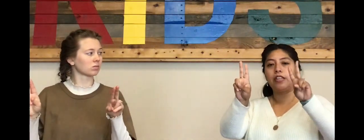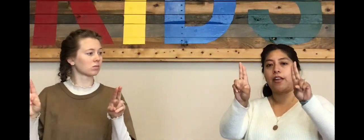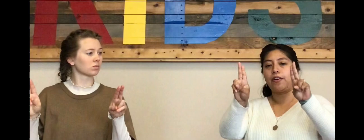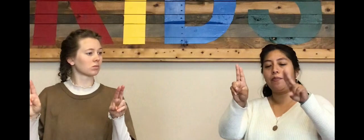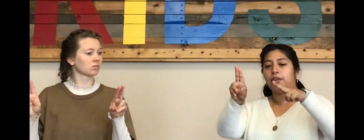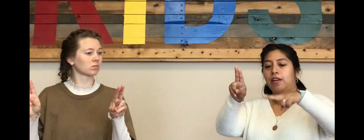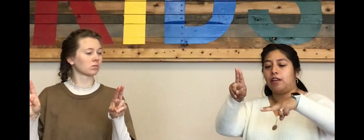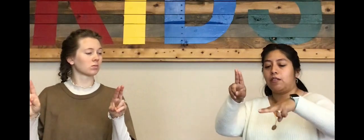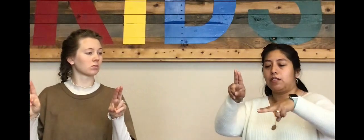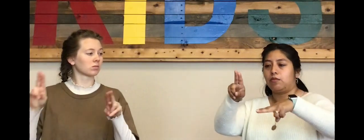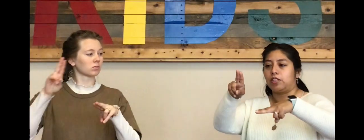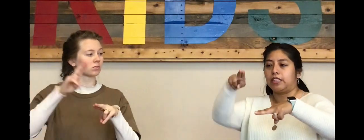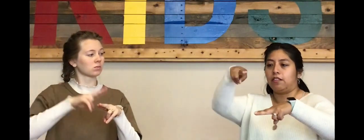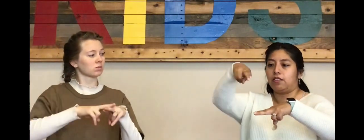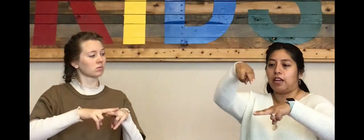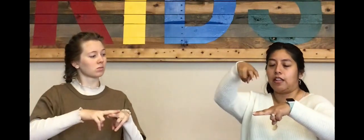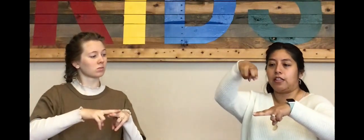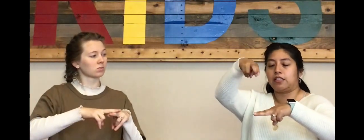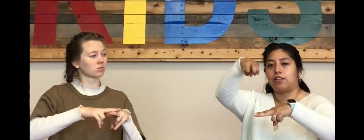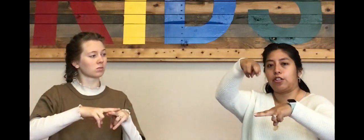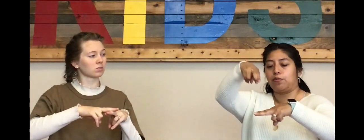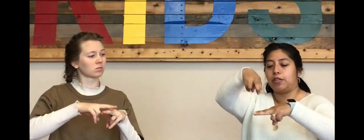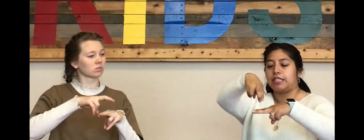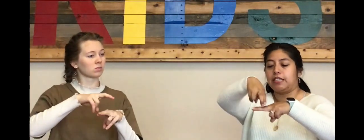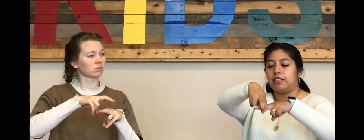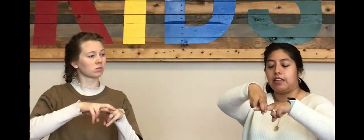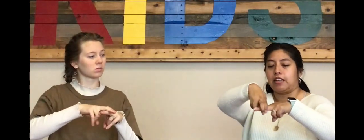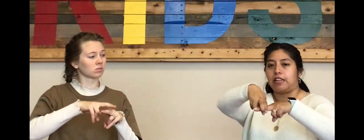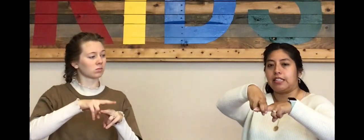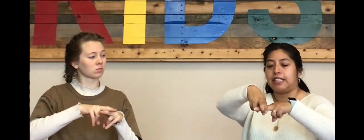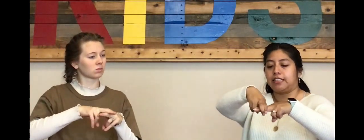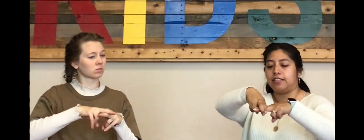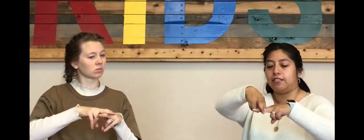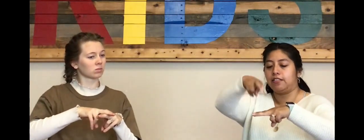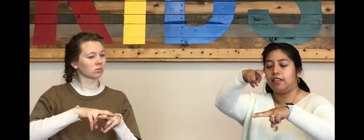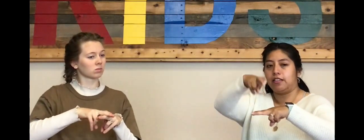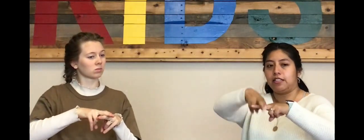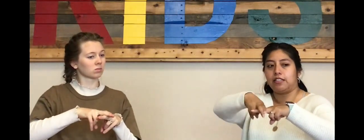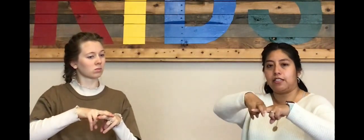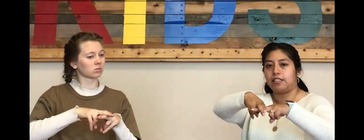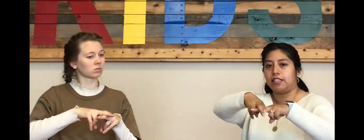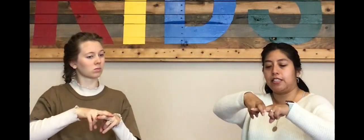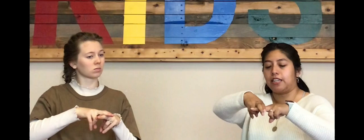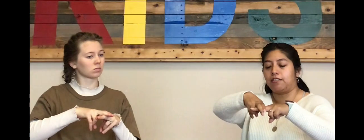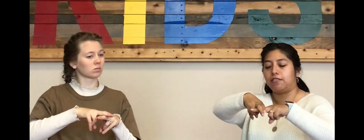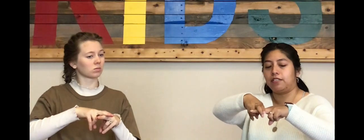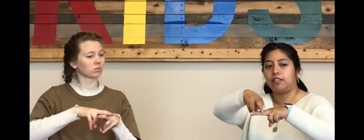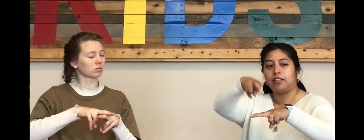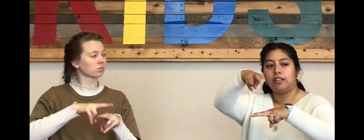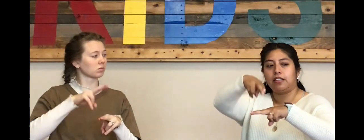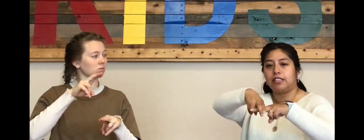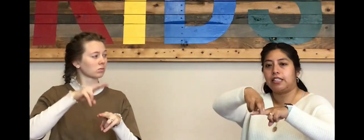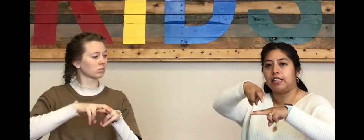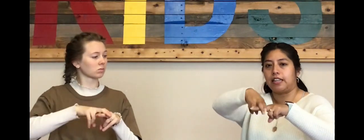together. One down, and this is our little person. Listen. Sit down. Siéntate.